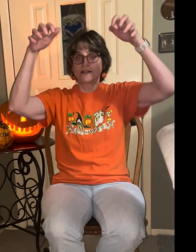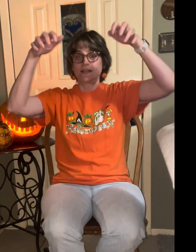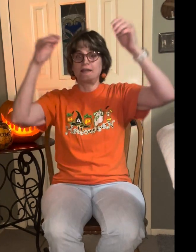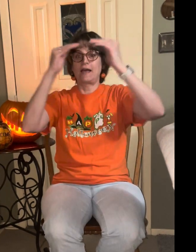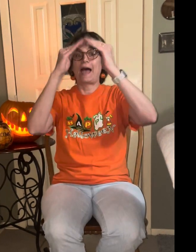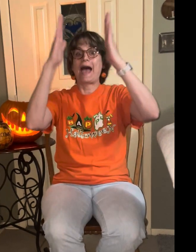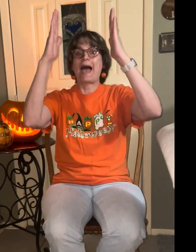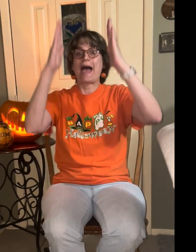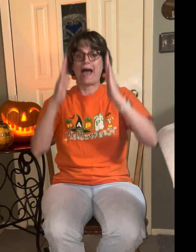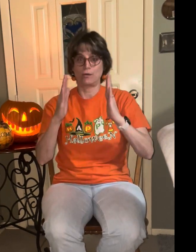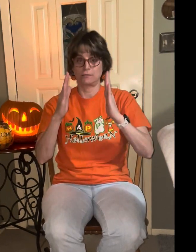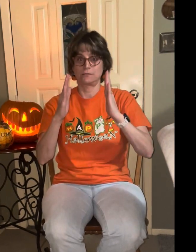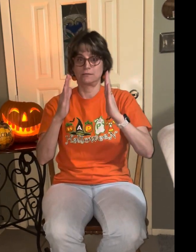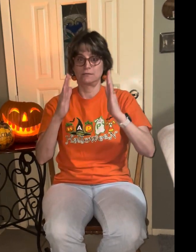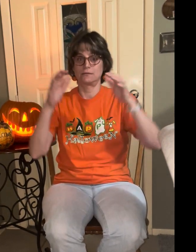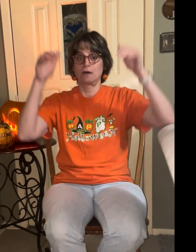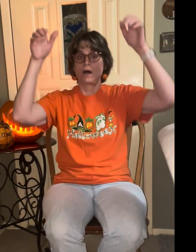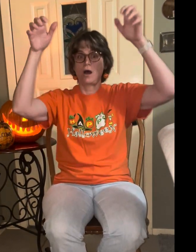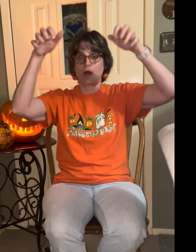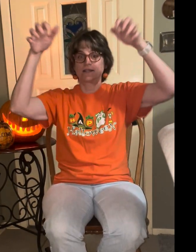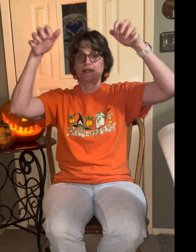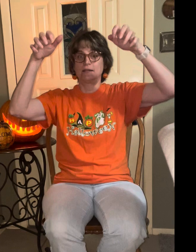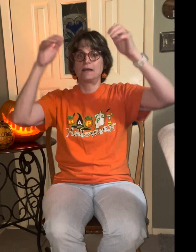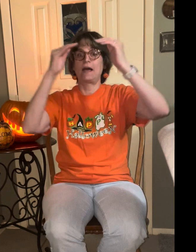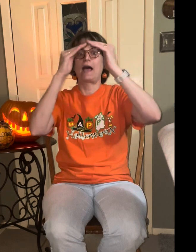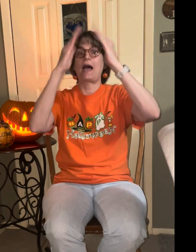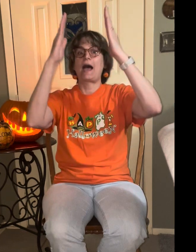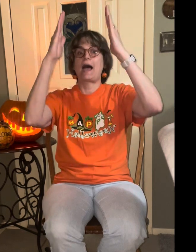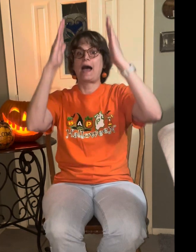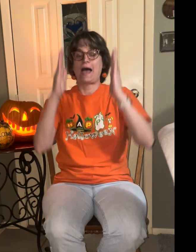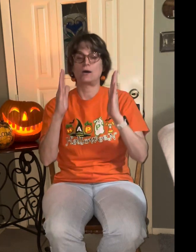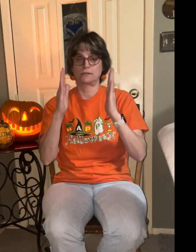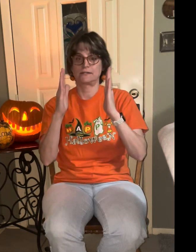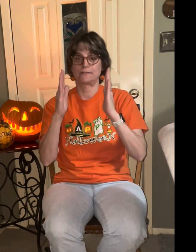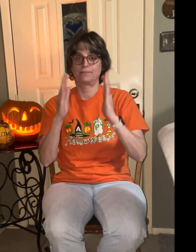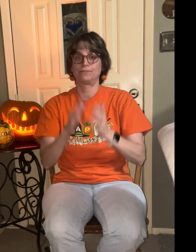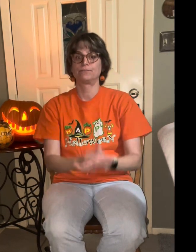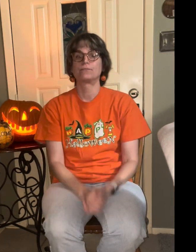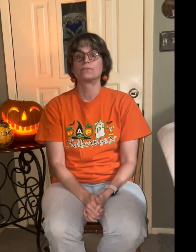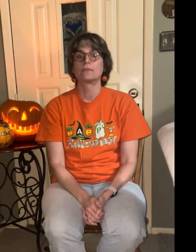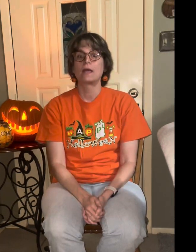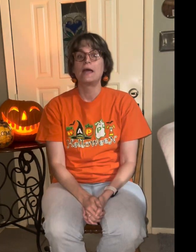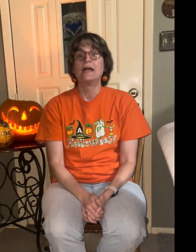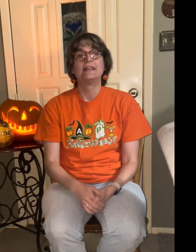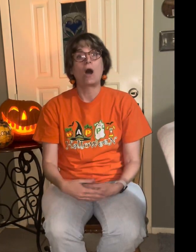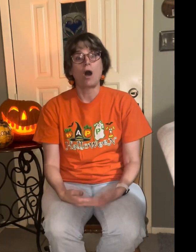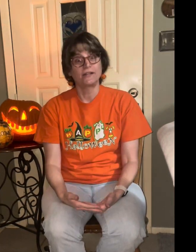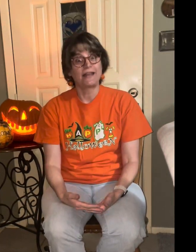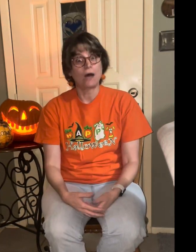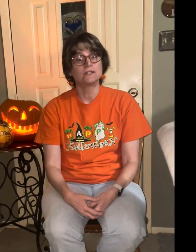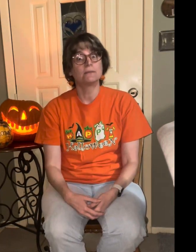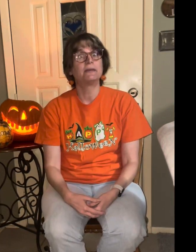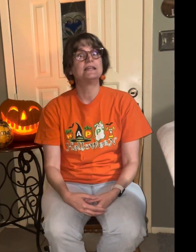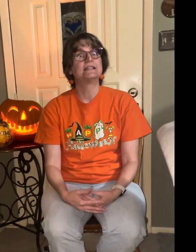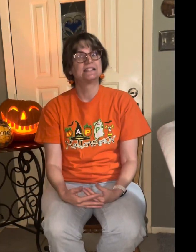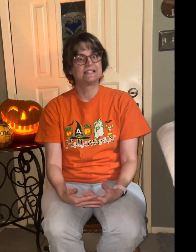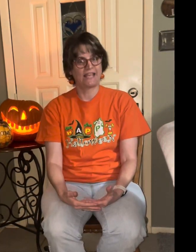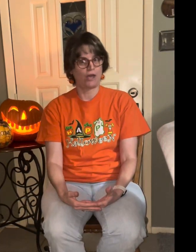Haunted house, haunted house. Now, a haunted house can be